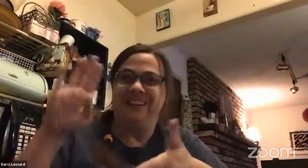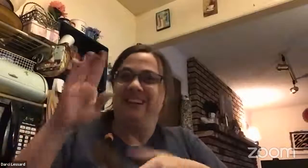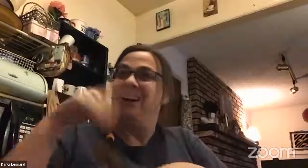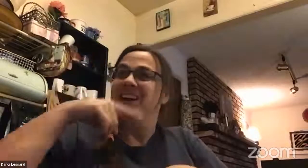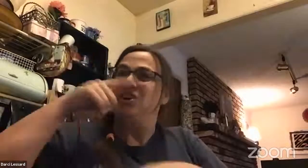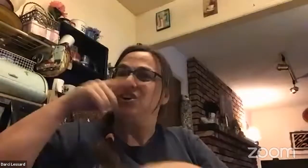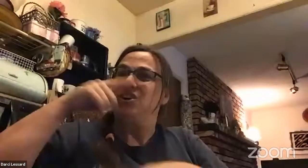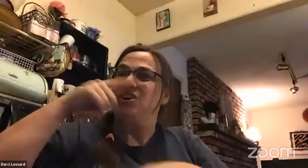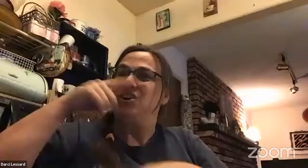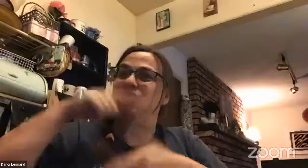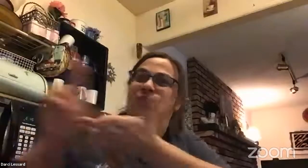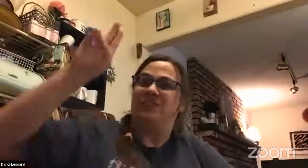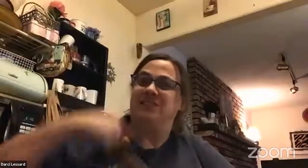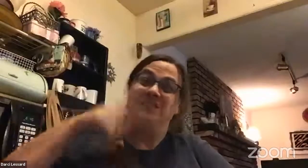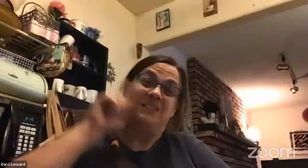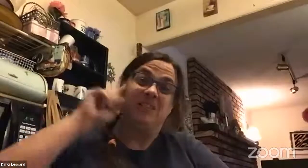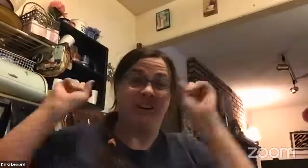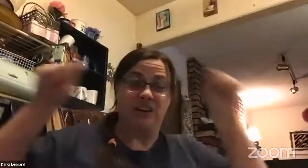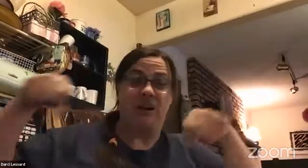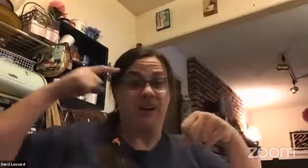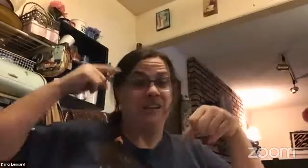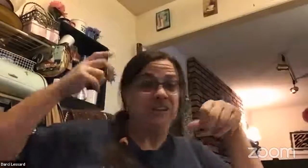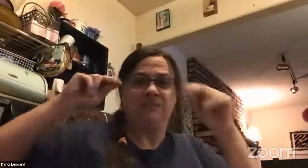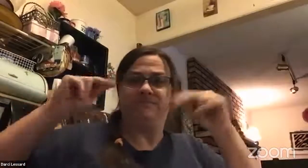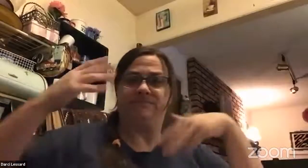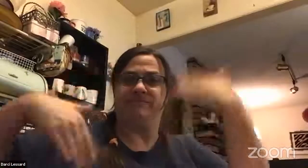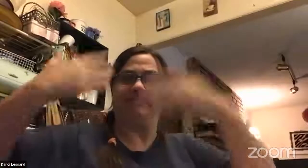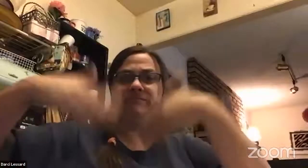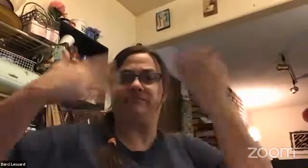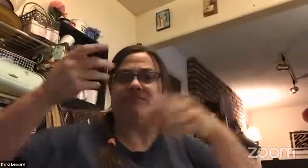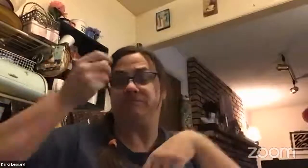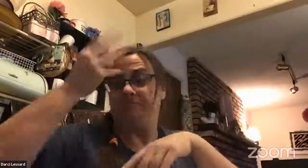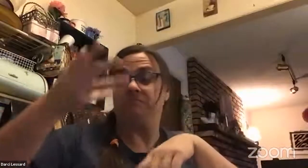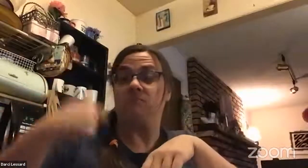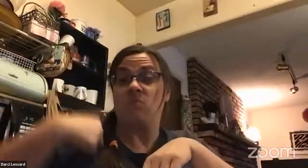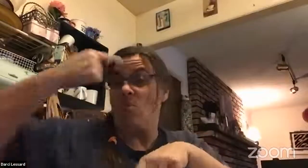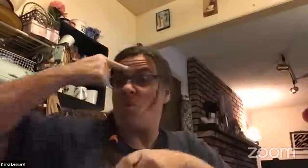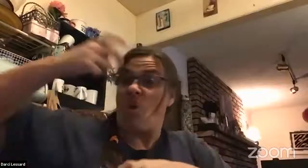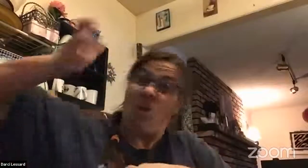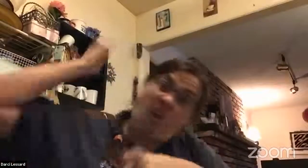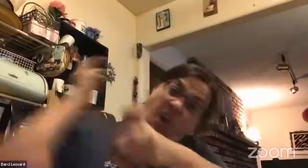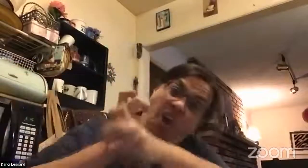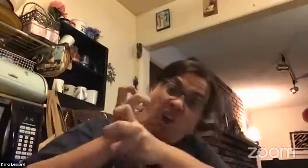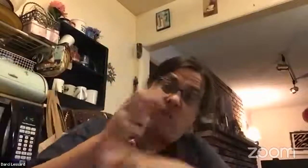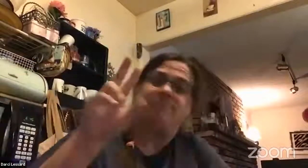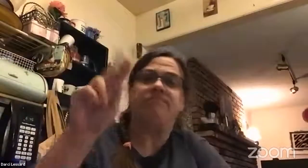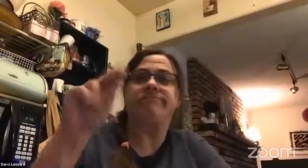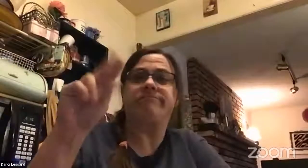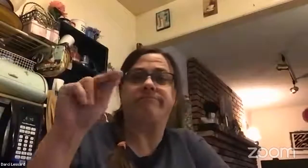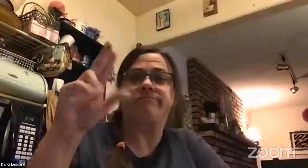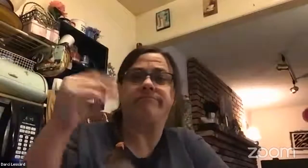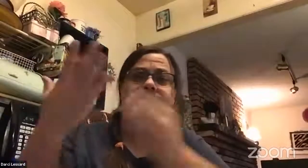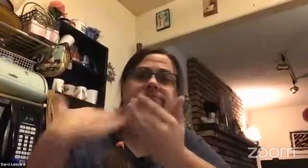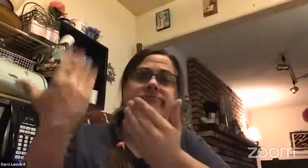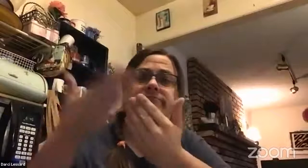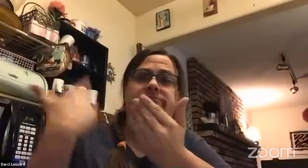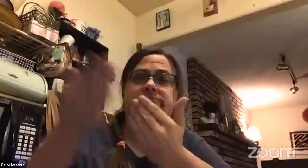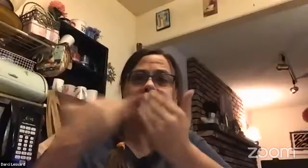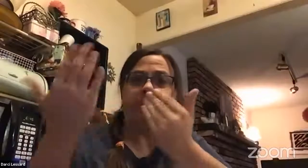State, the colors, thinking the idea that deaf can. And honestly, it was hard. And I thought it was going to be hard,